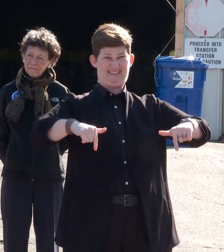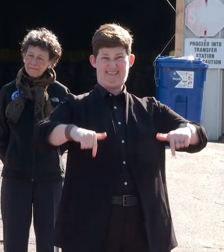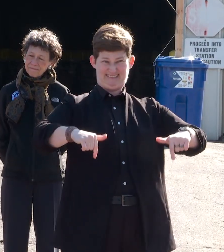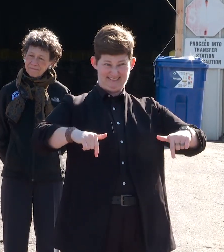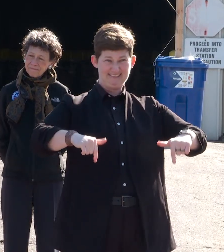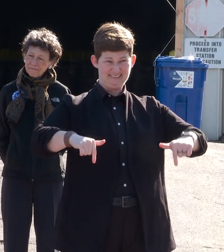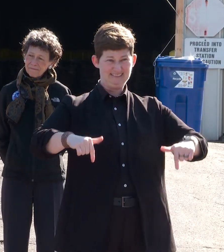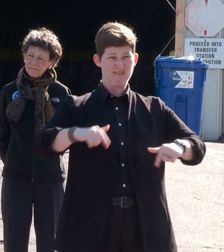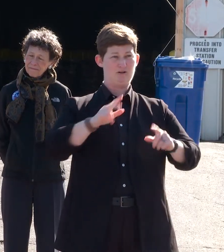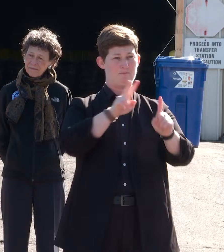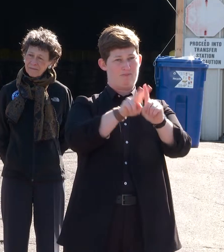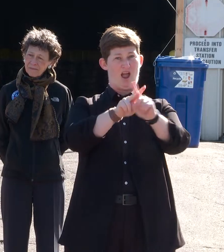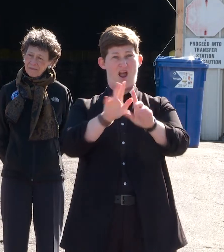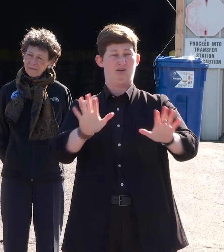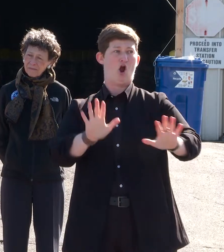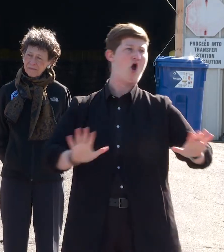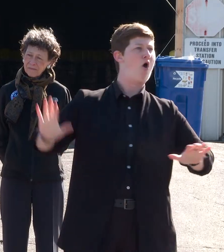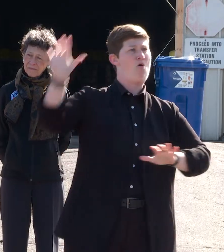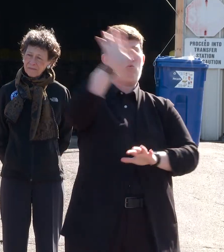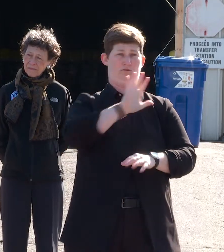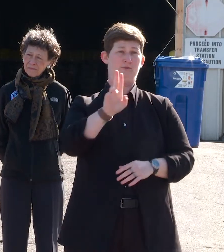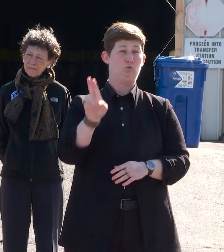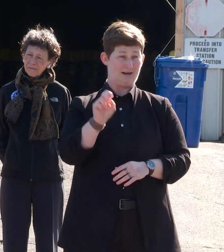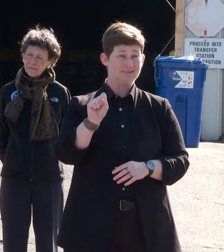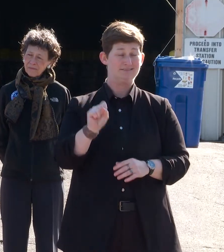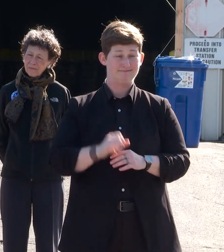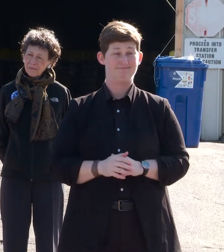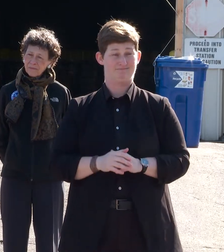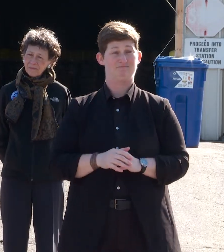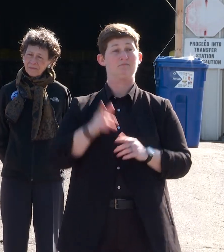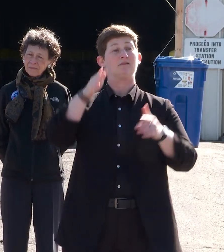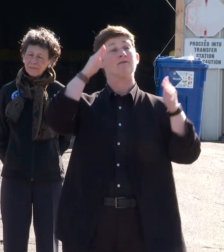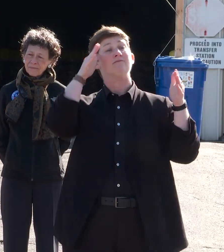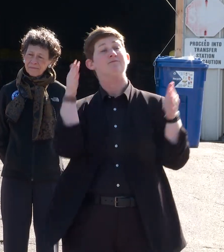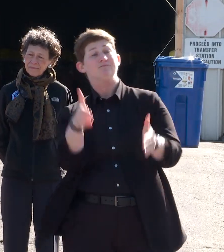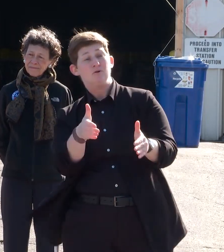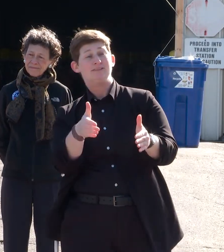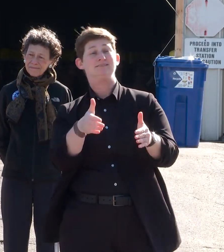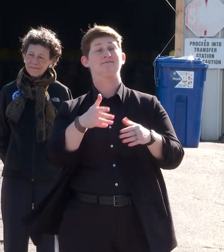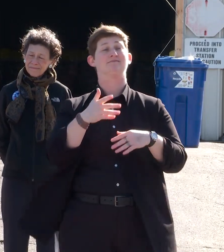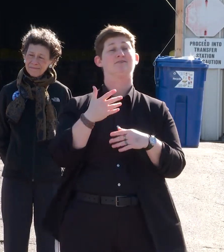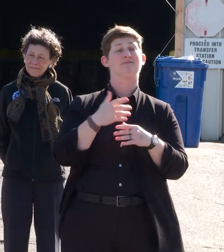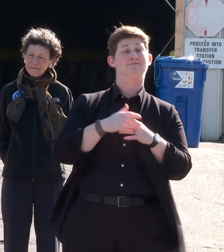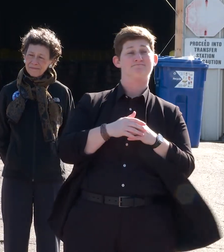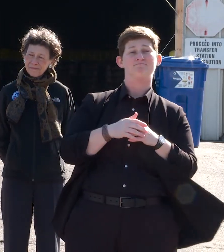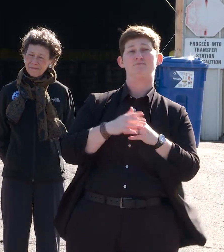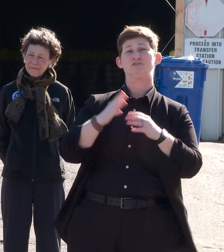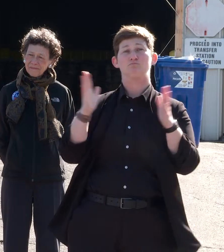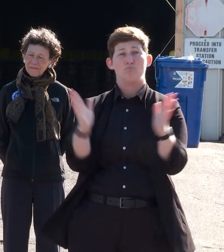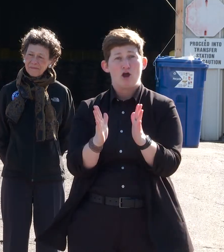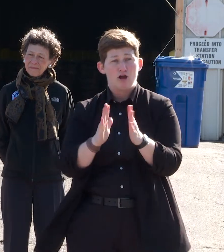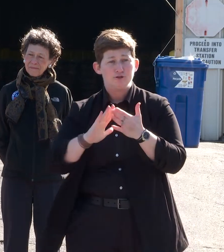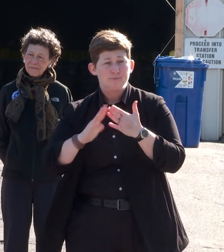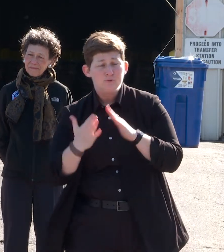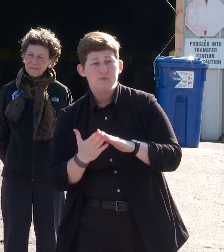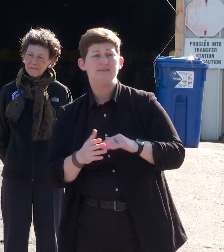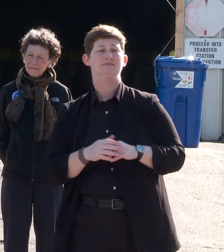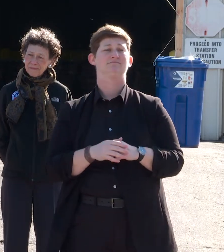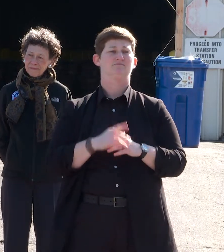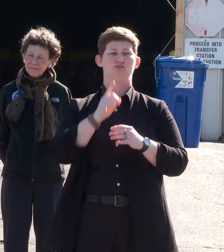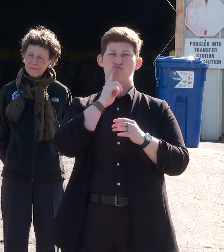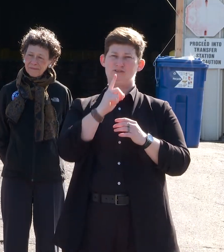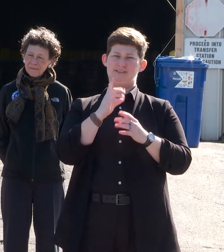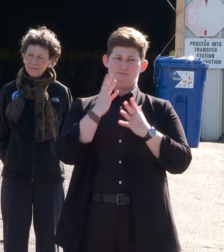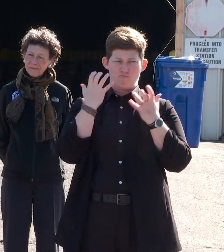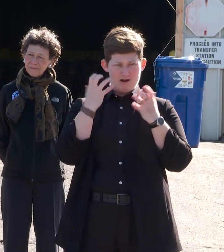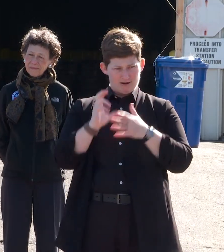So it's specifically focused on allowing underserved and overburdened communities to take that major step forward. It's enough money